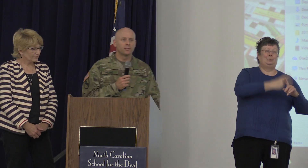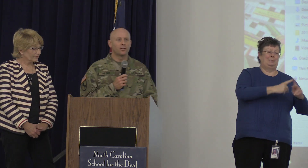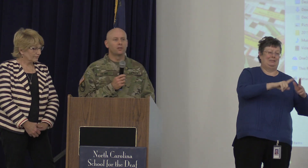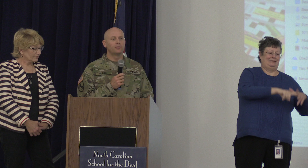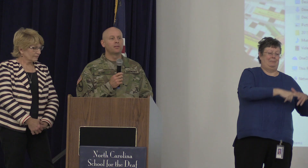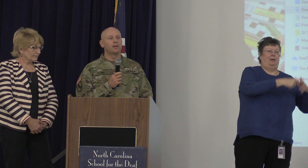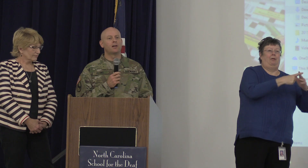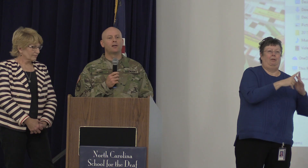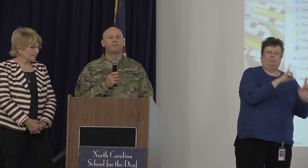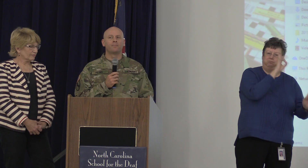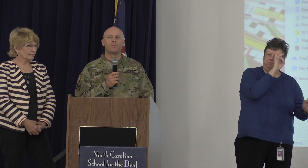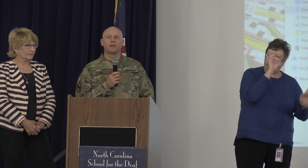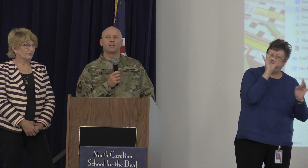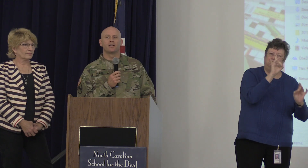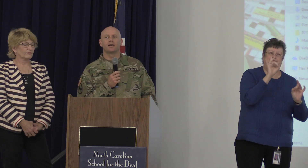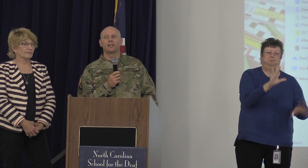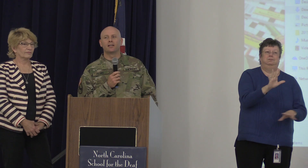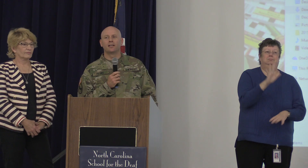horrible. So